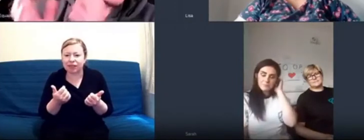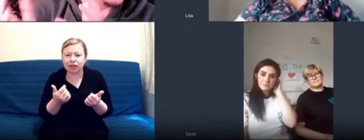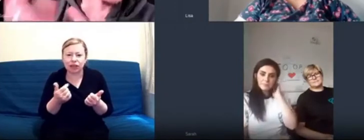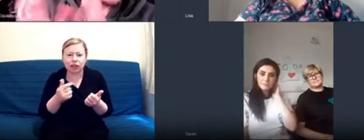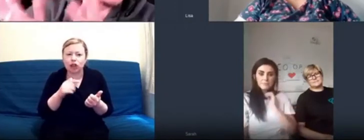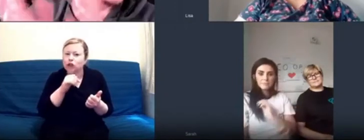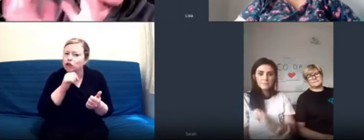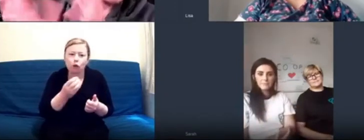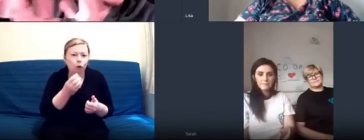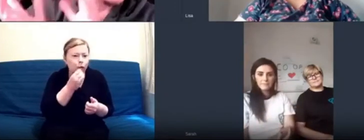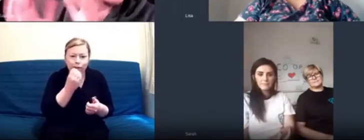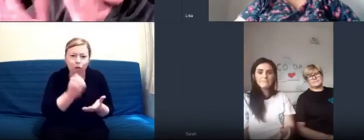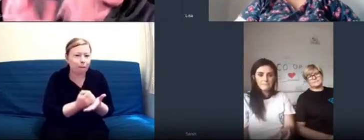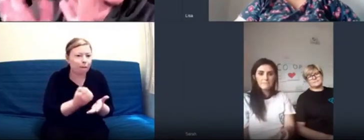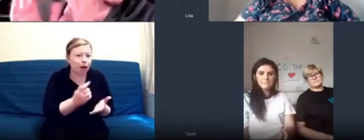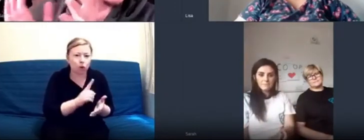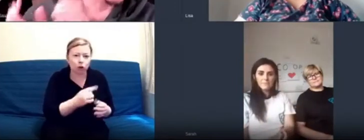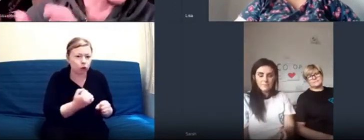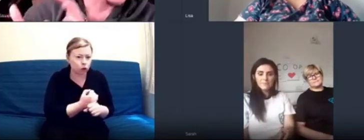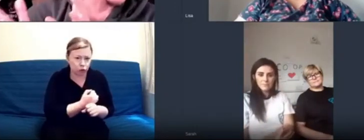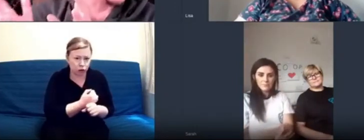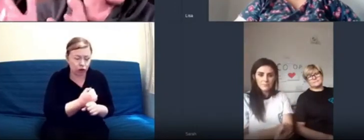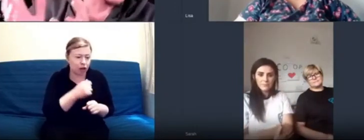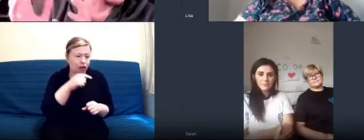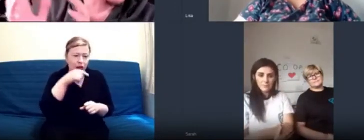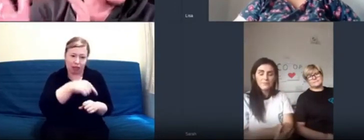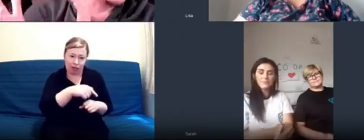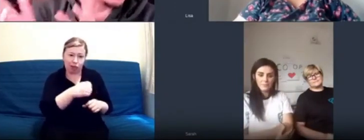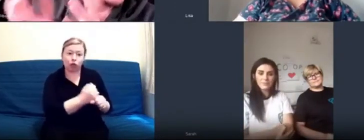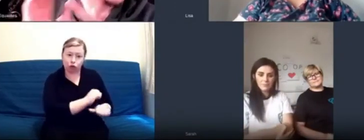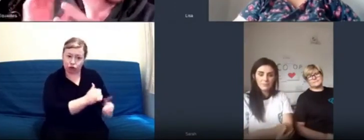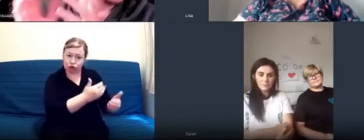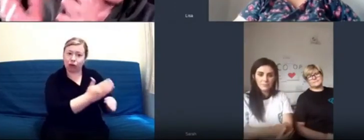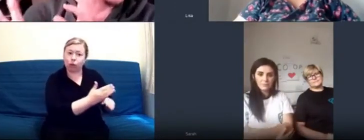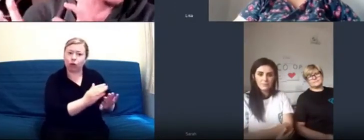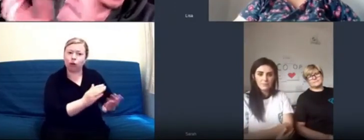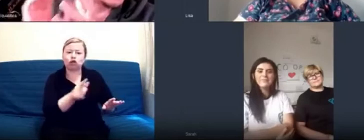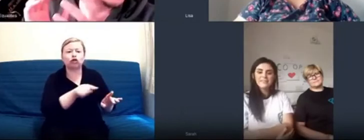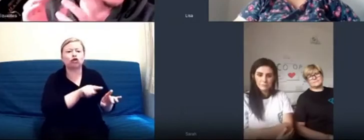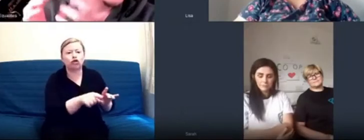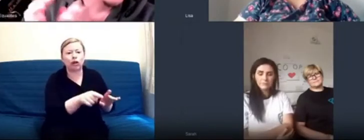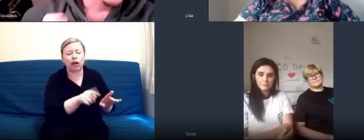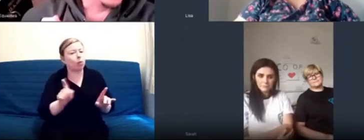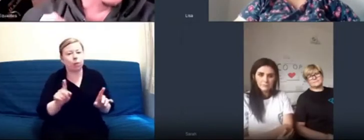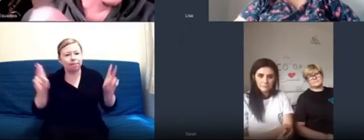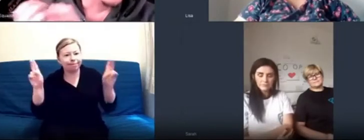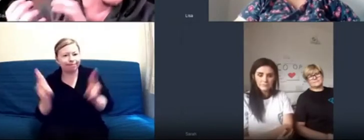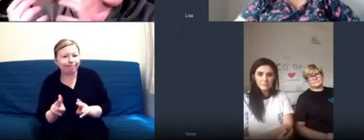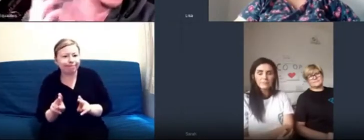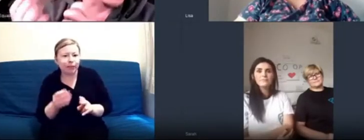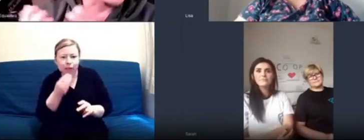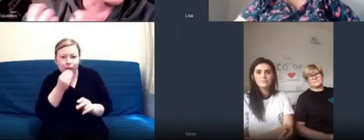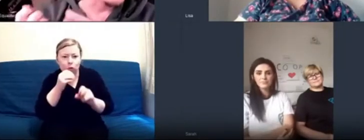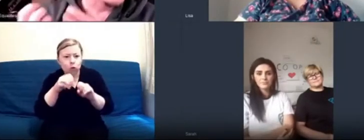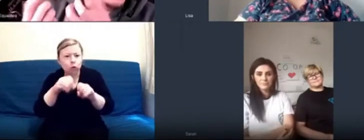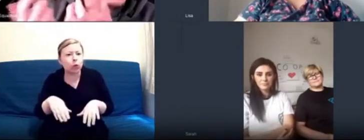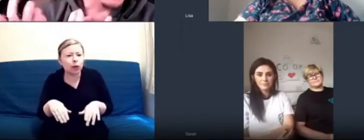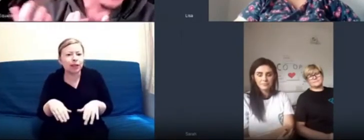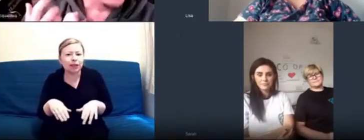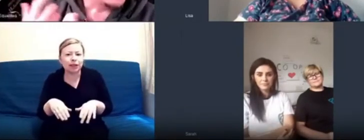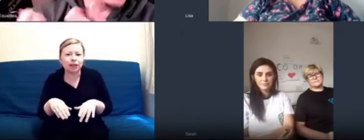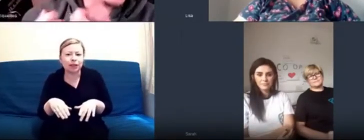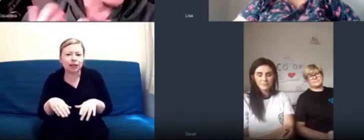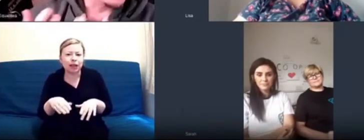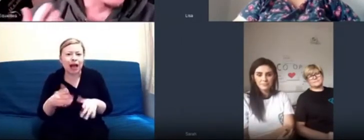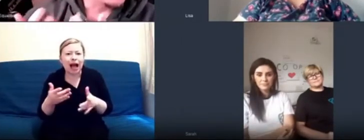It's not a food bank. They're doing already amazing work on that side, but you're trying to divert away from the waste and the lack of or